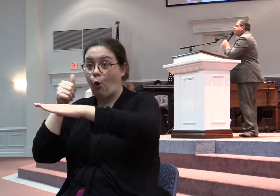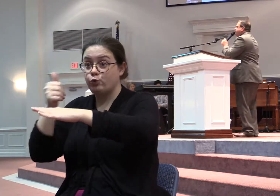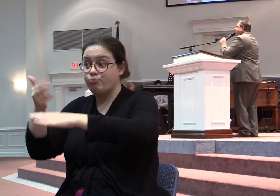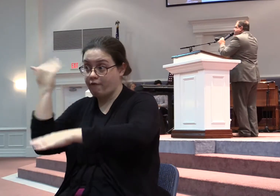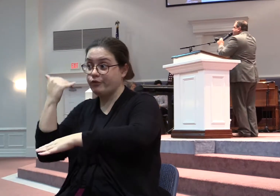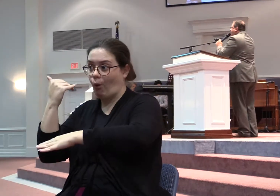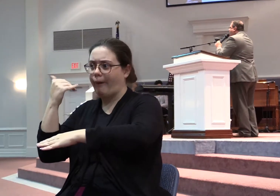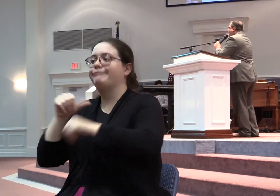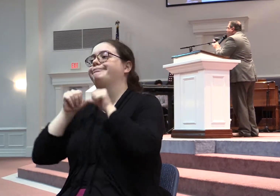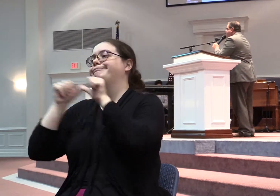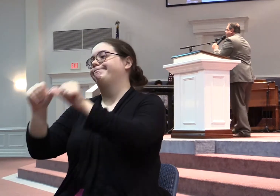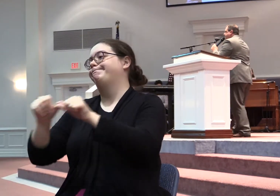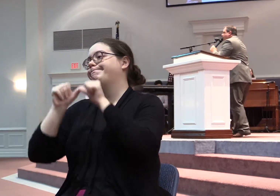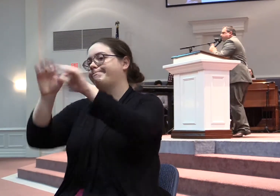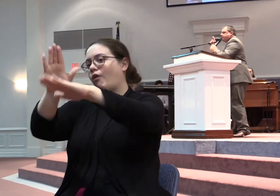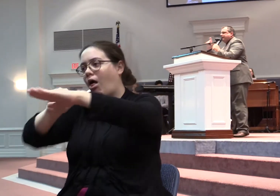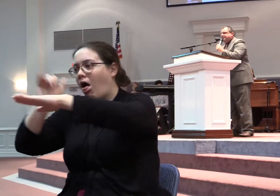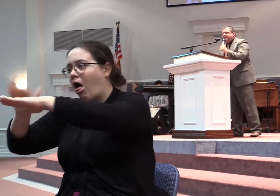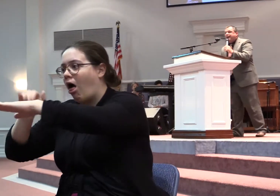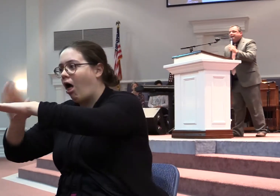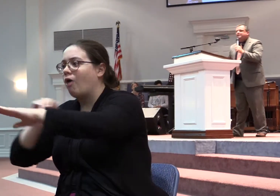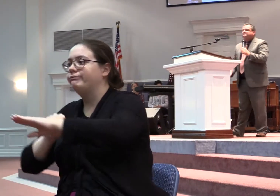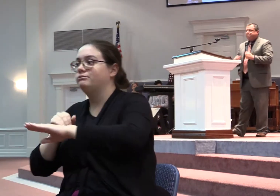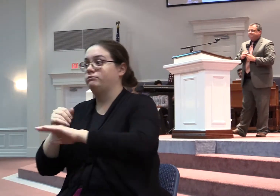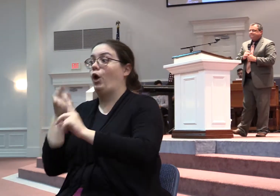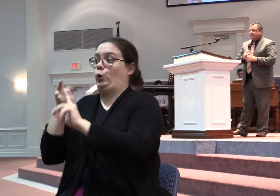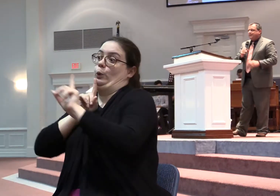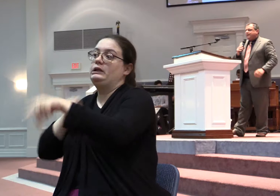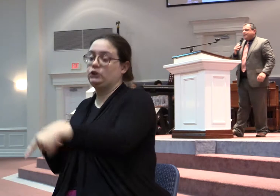If you never answered the call once, he's calling you again today.